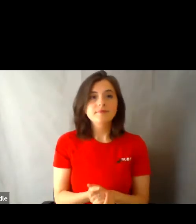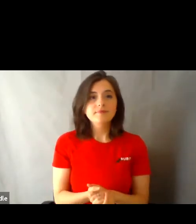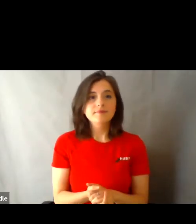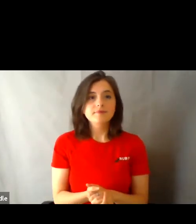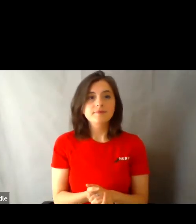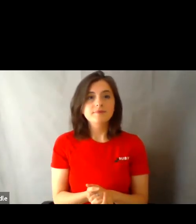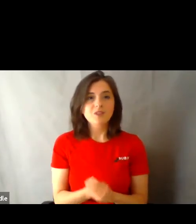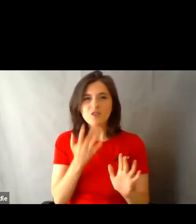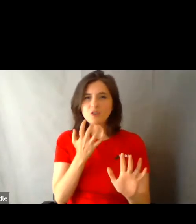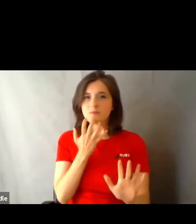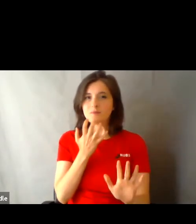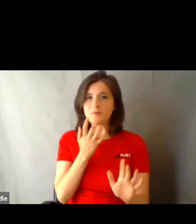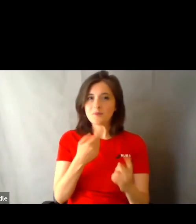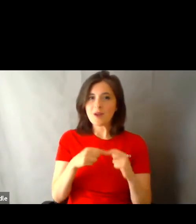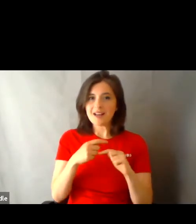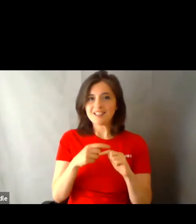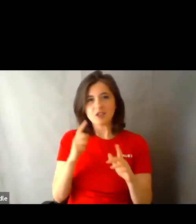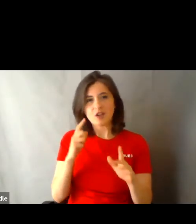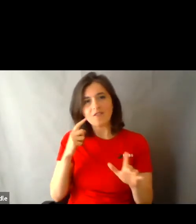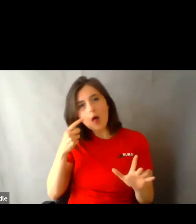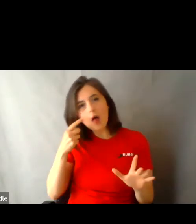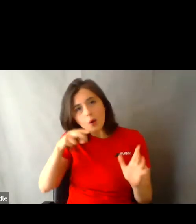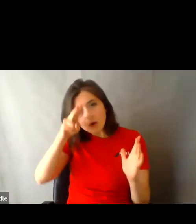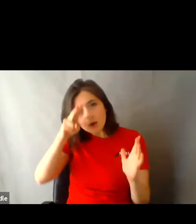bear with me, just scroll down the page.